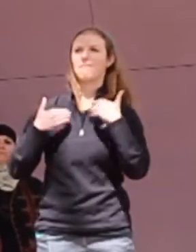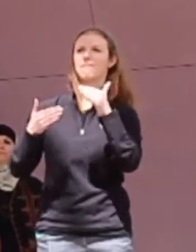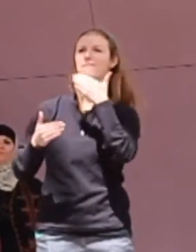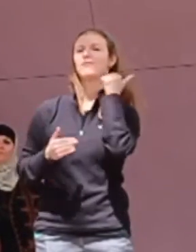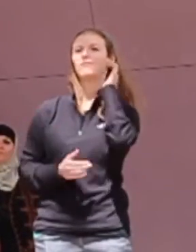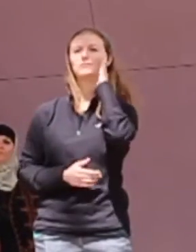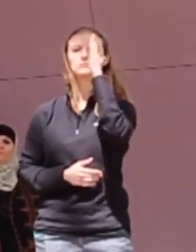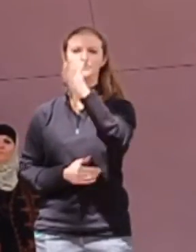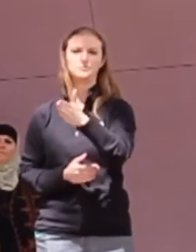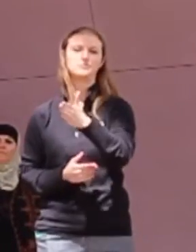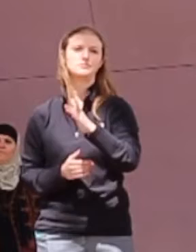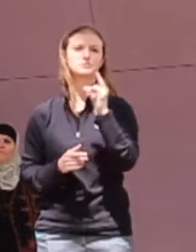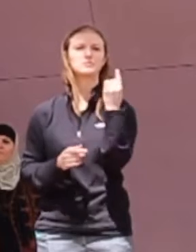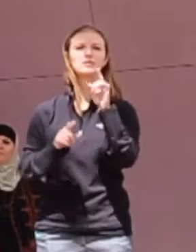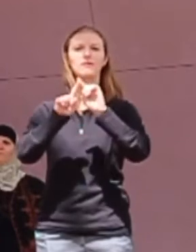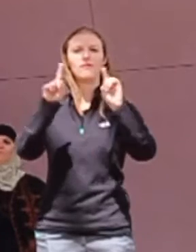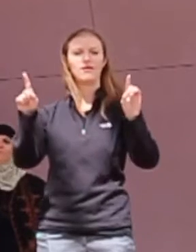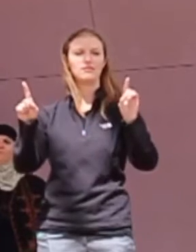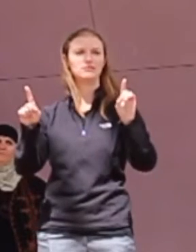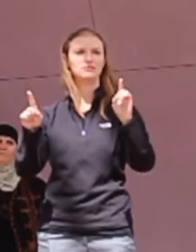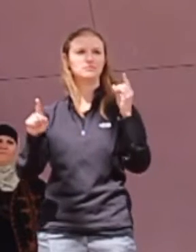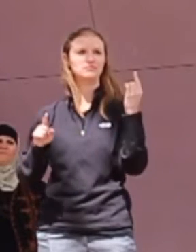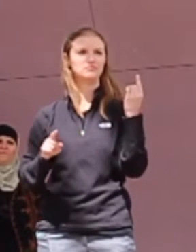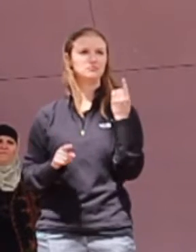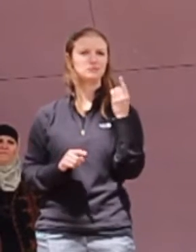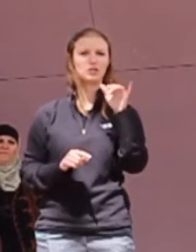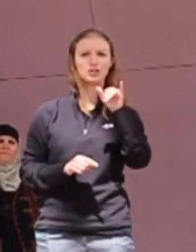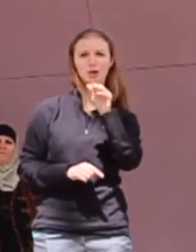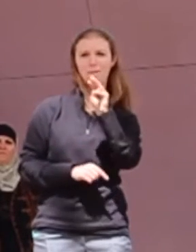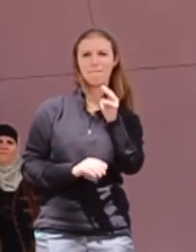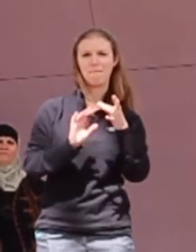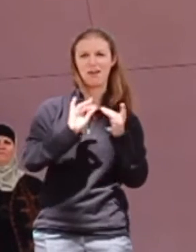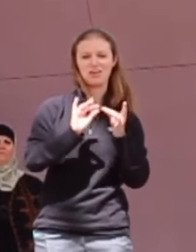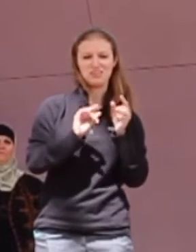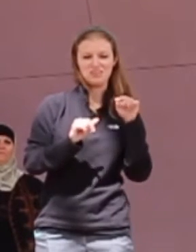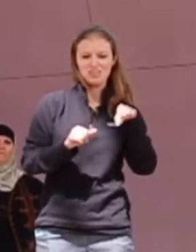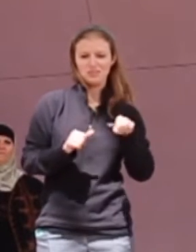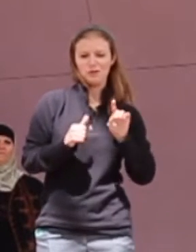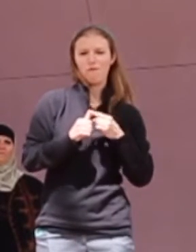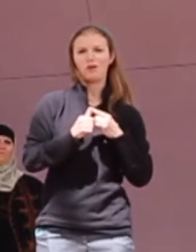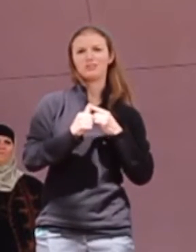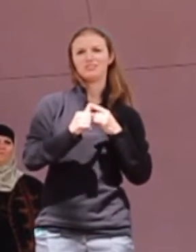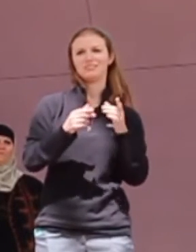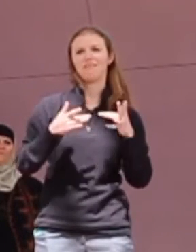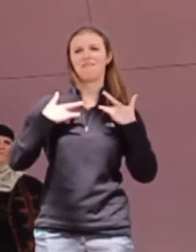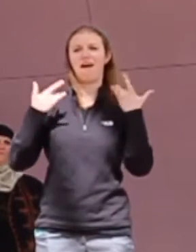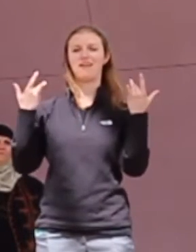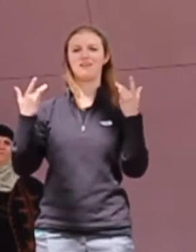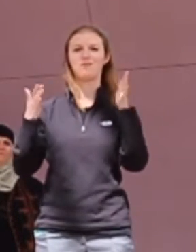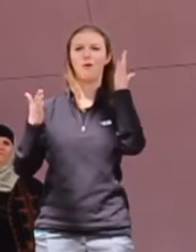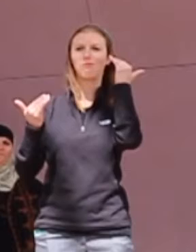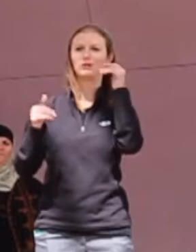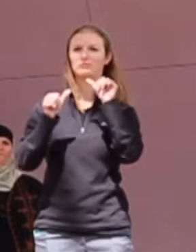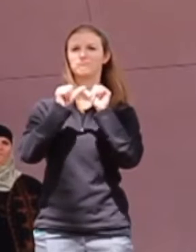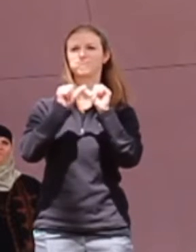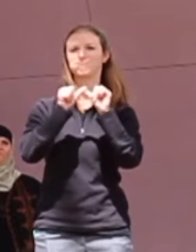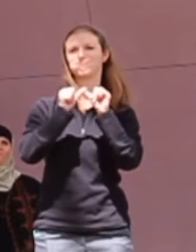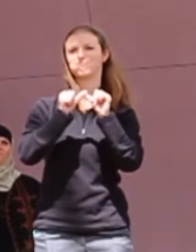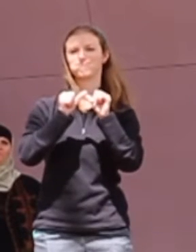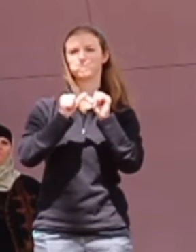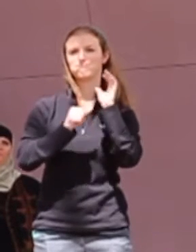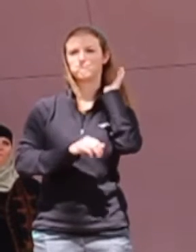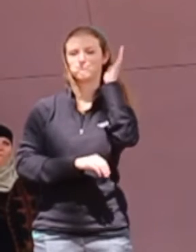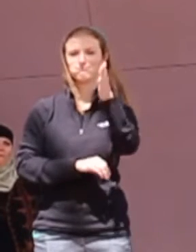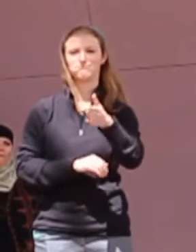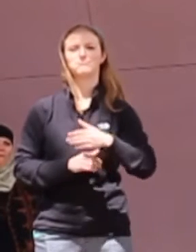heard Jim mention that this is the first annual event like this and that he hopes to do it again in the future.